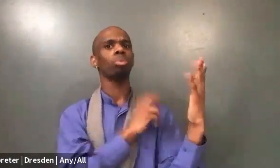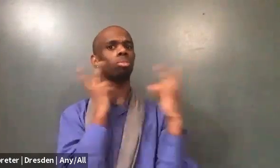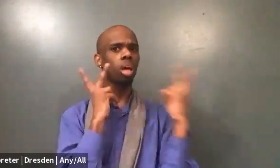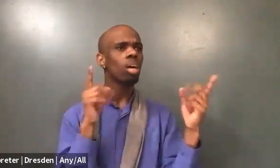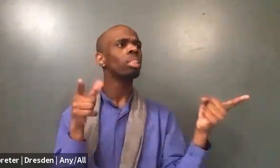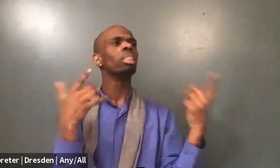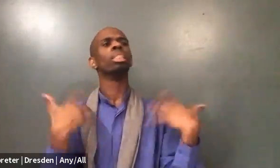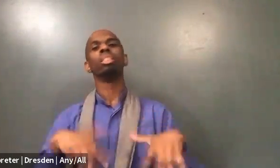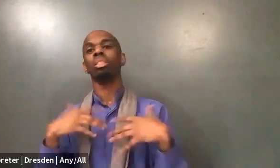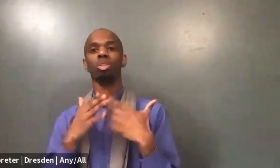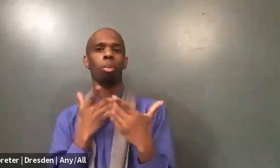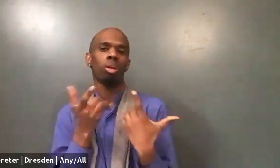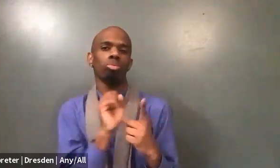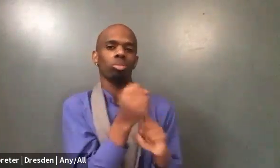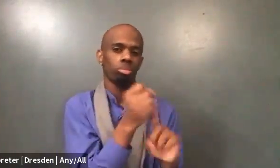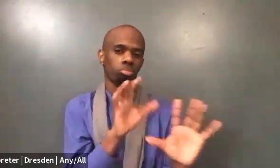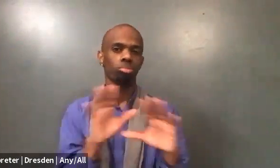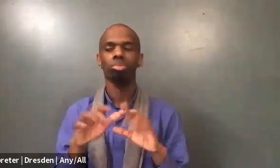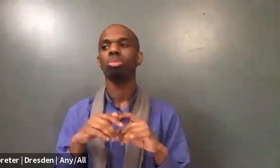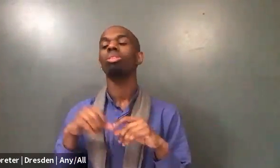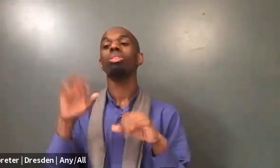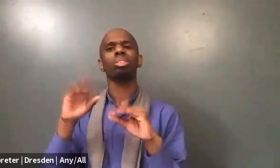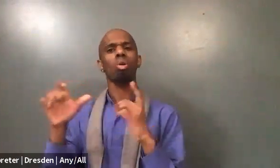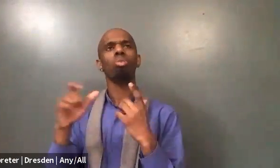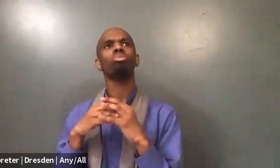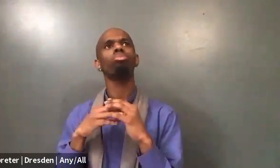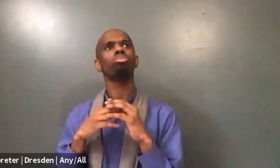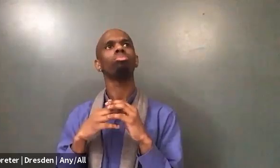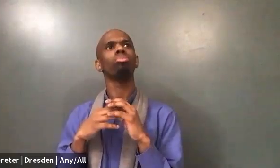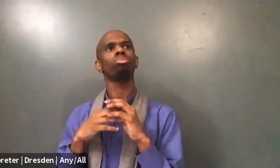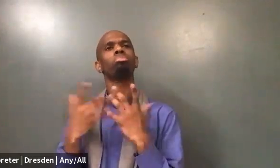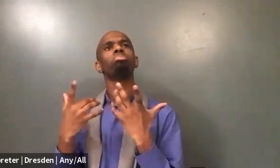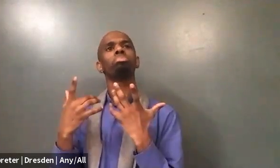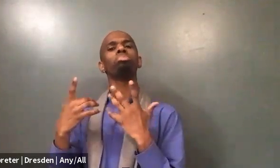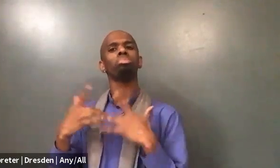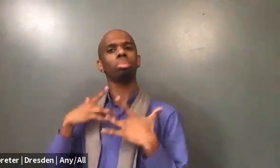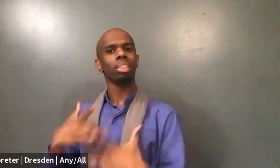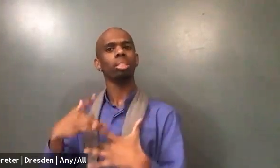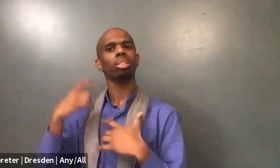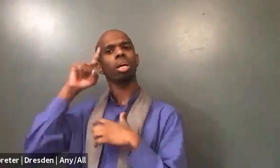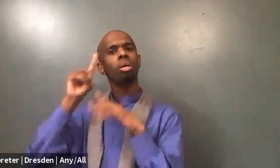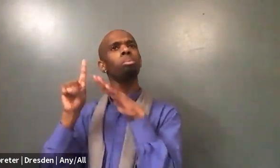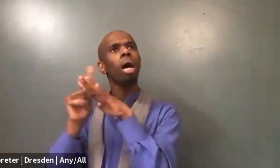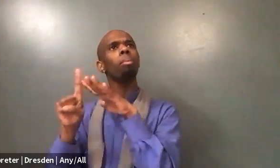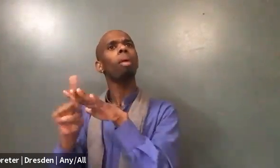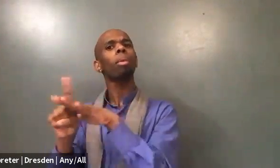whatever it is, whatever situation it is, like they kind of pop back into your head, like, oh, I should have done something, or I should have did something, or,